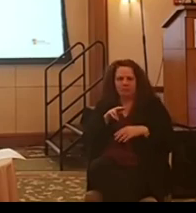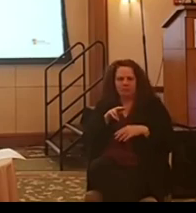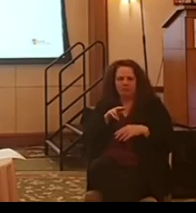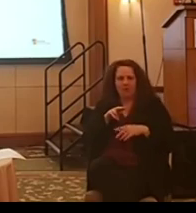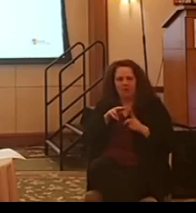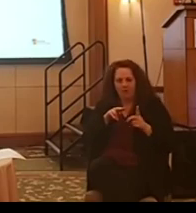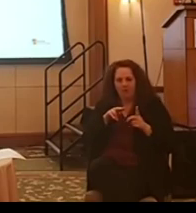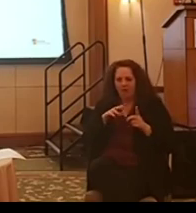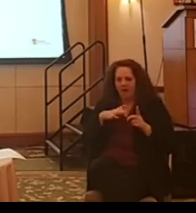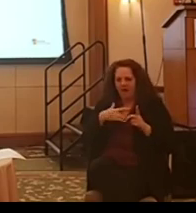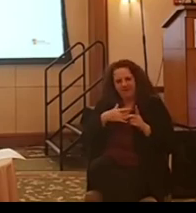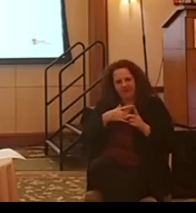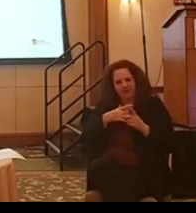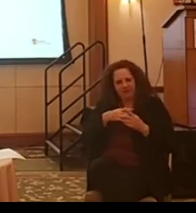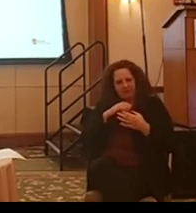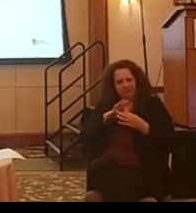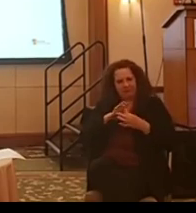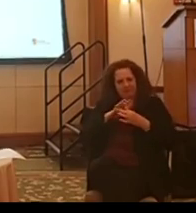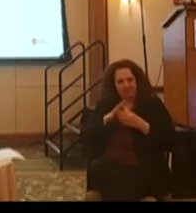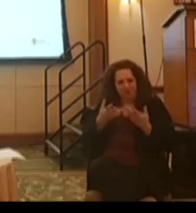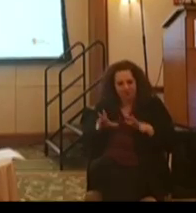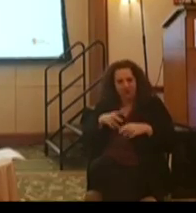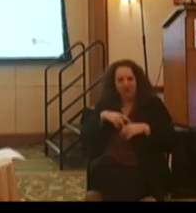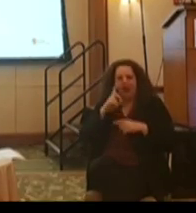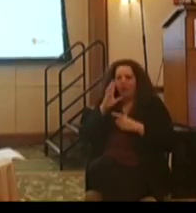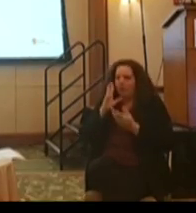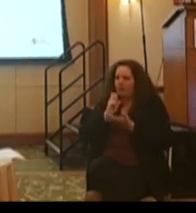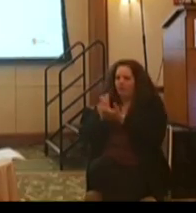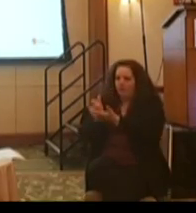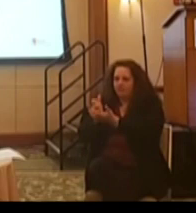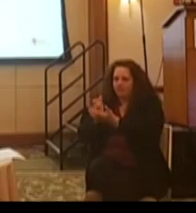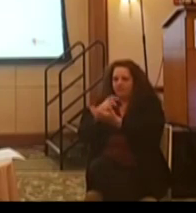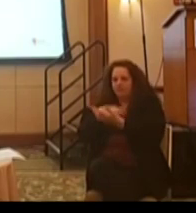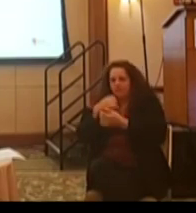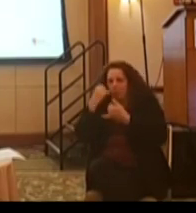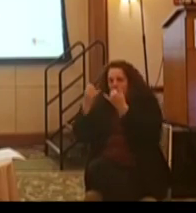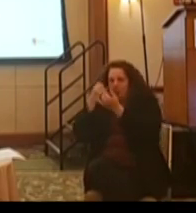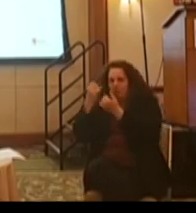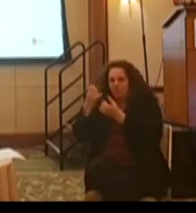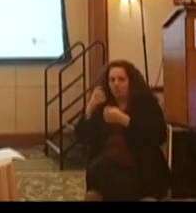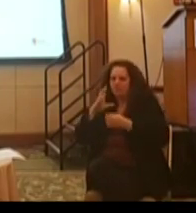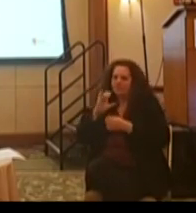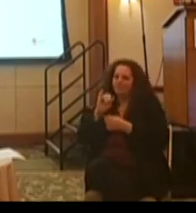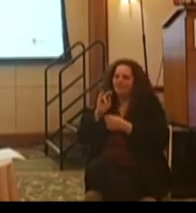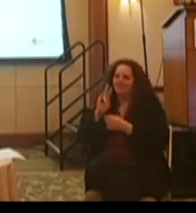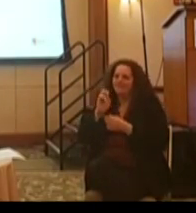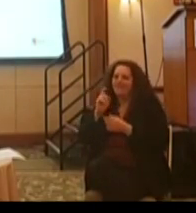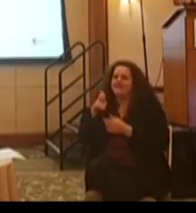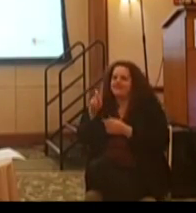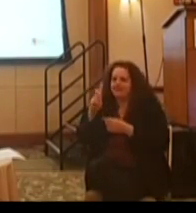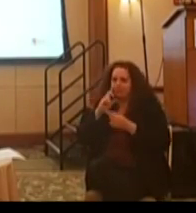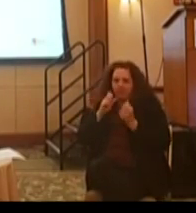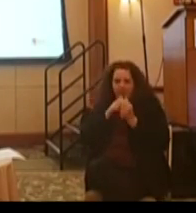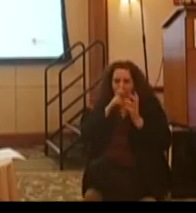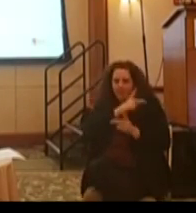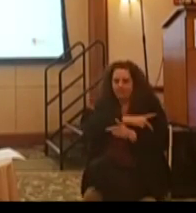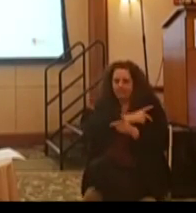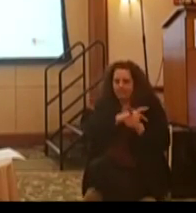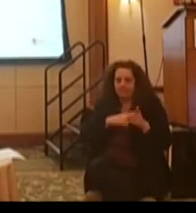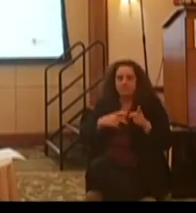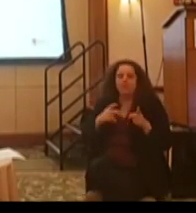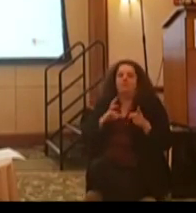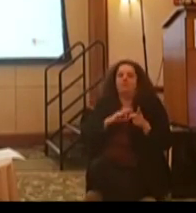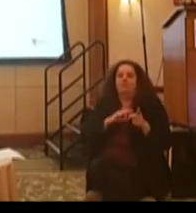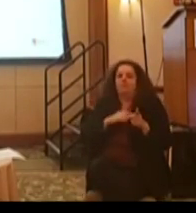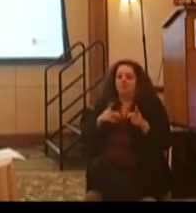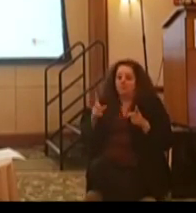something, he could care for the patient that was in front of them. And so when people ask me, what does careful and kind care look